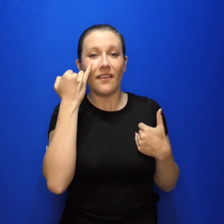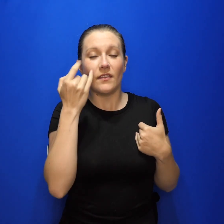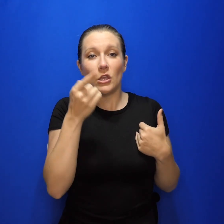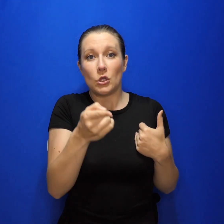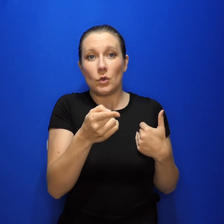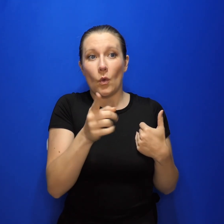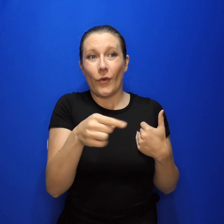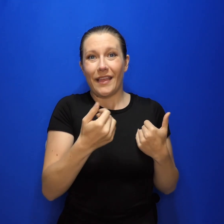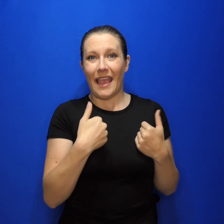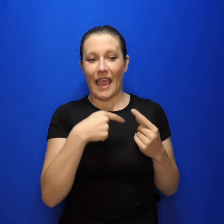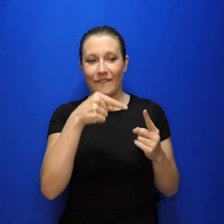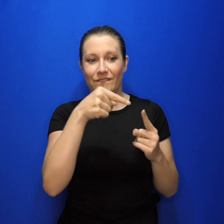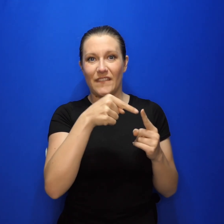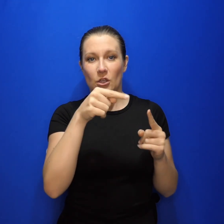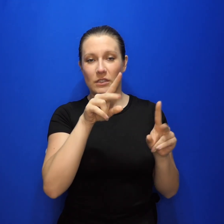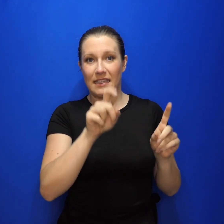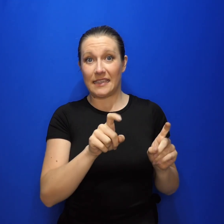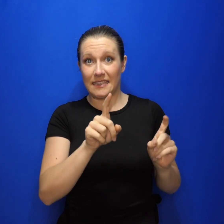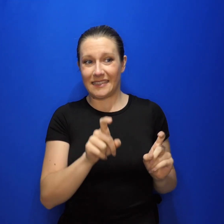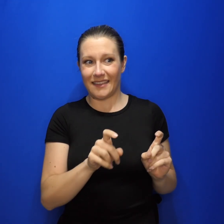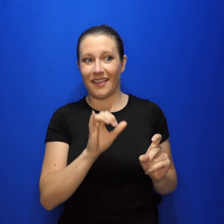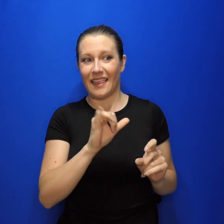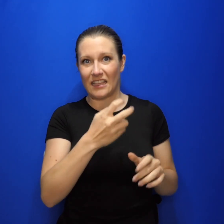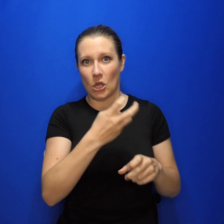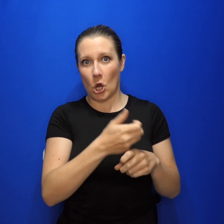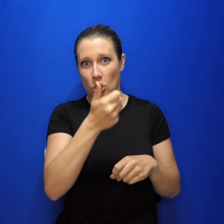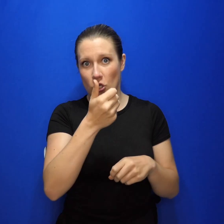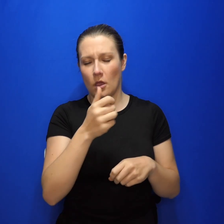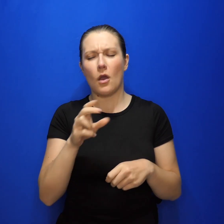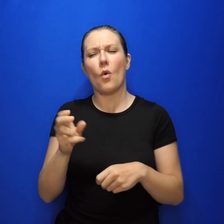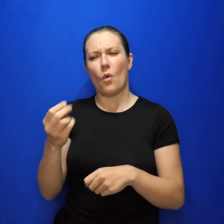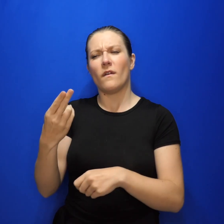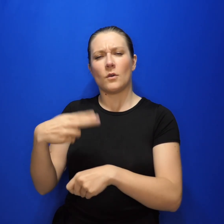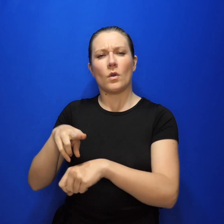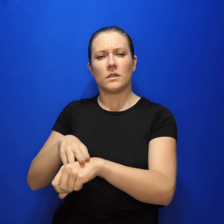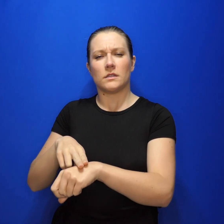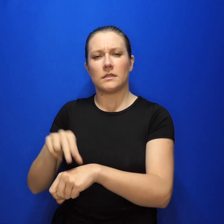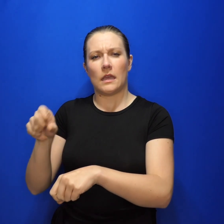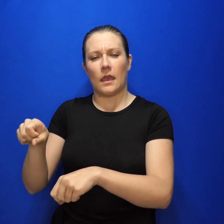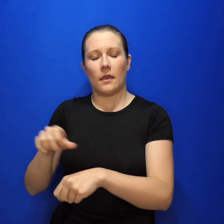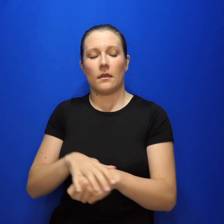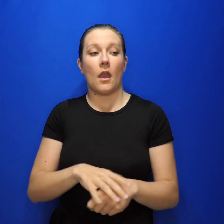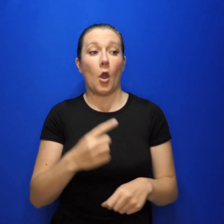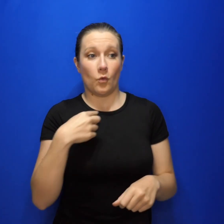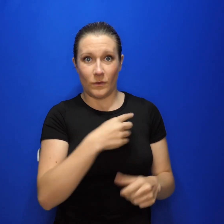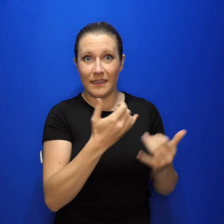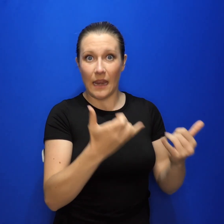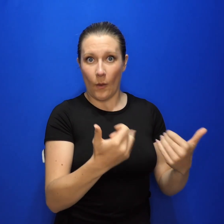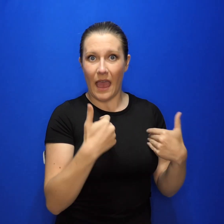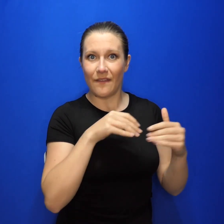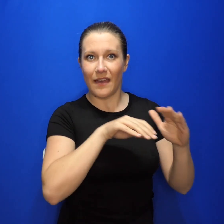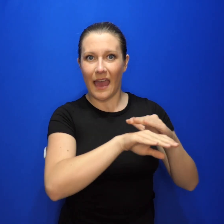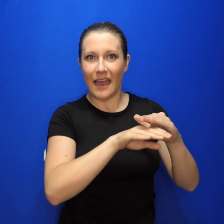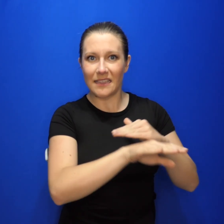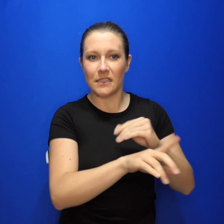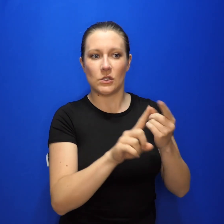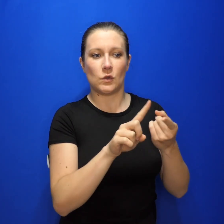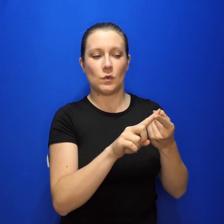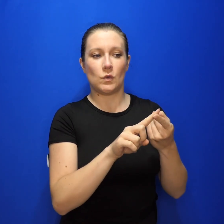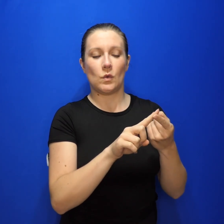only had finger sticks, that would have been harder to do. Oh, of course. Right? Yeah. We have access to